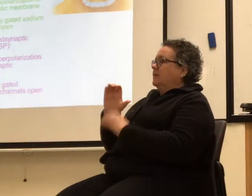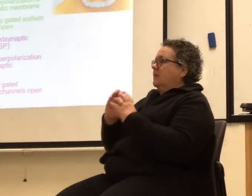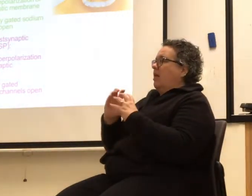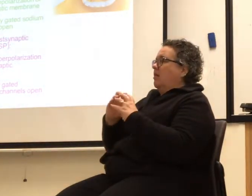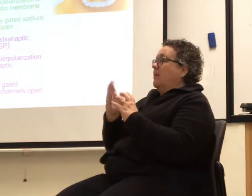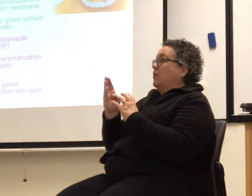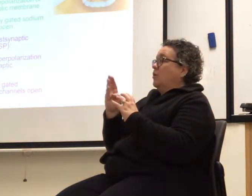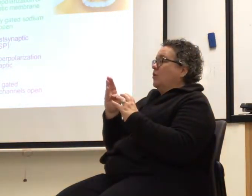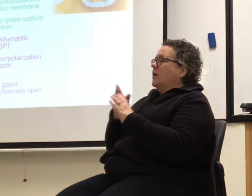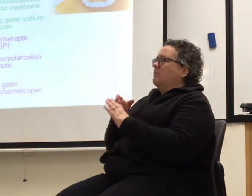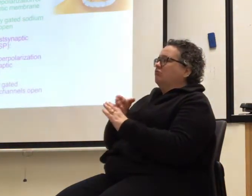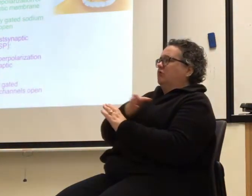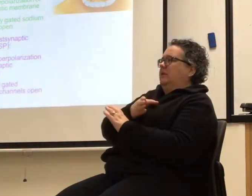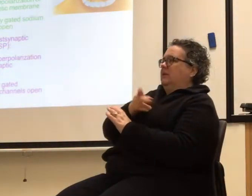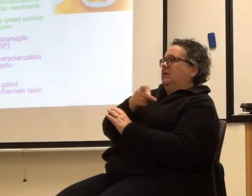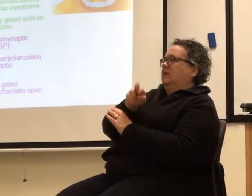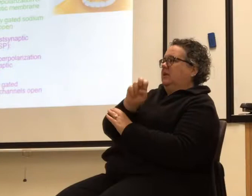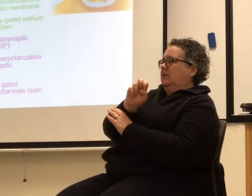It's pre.